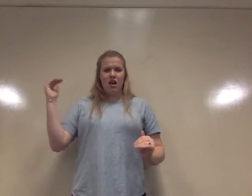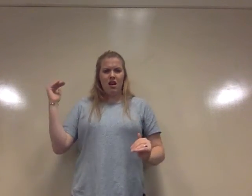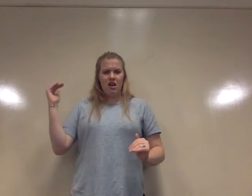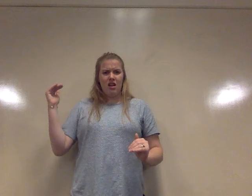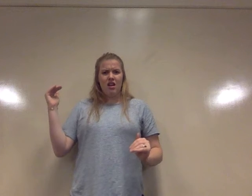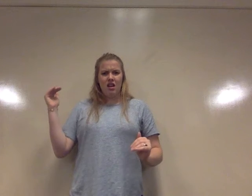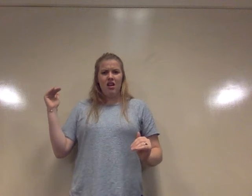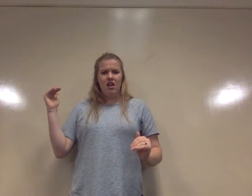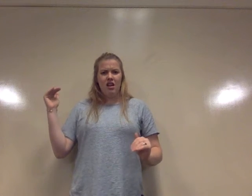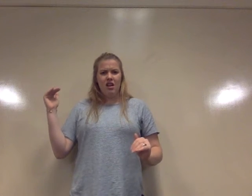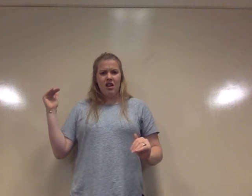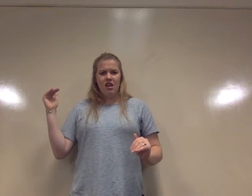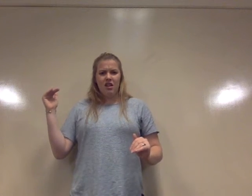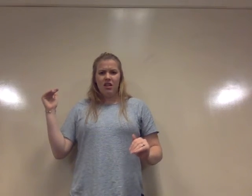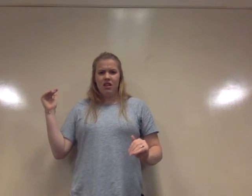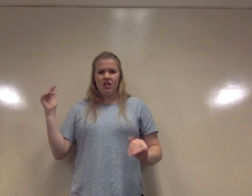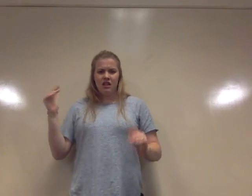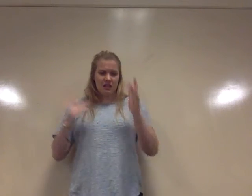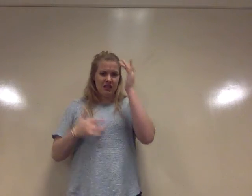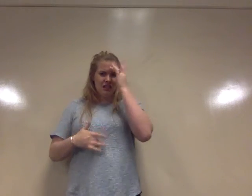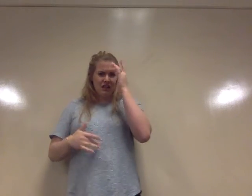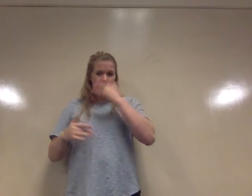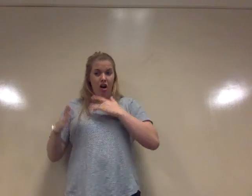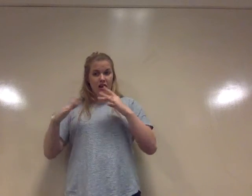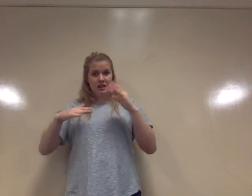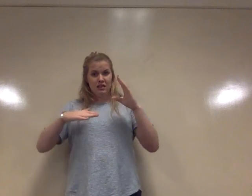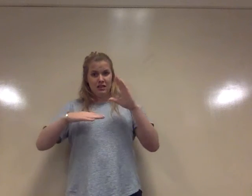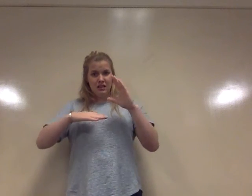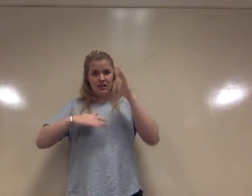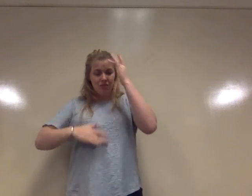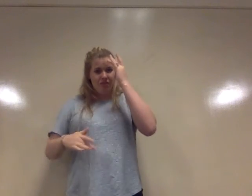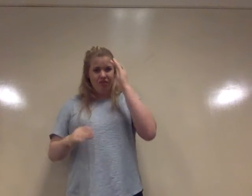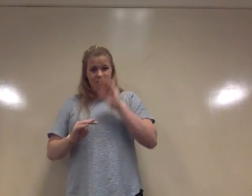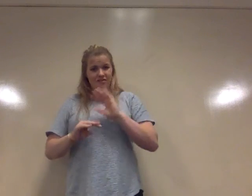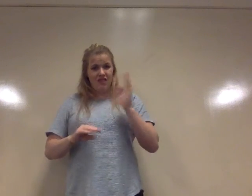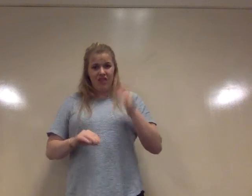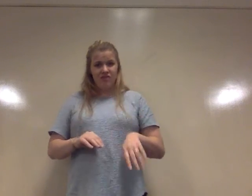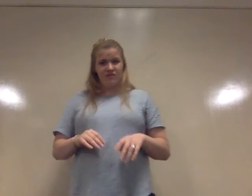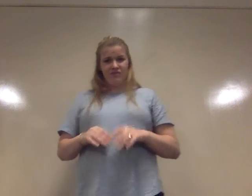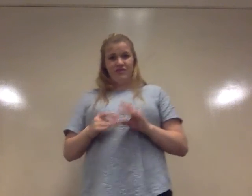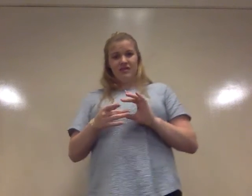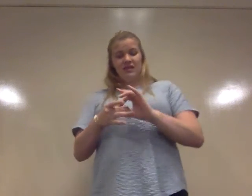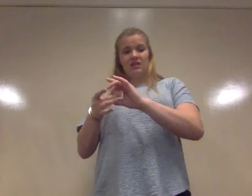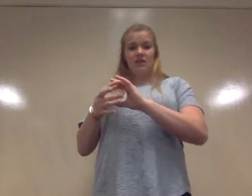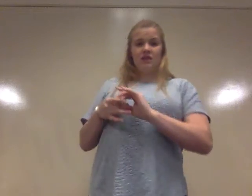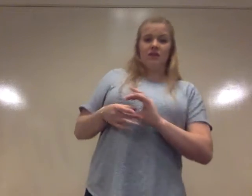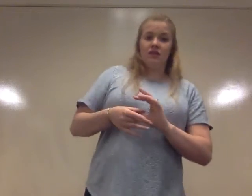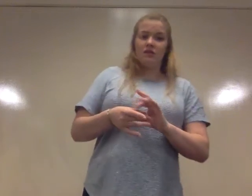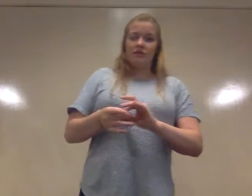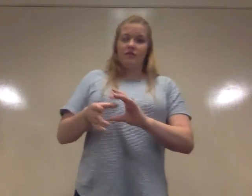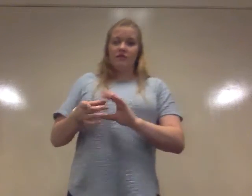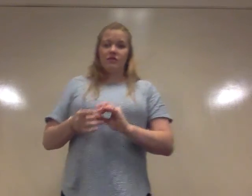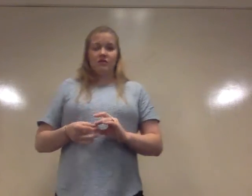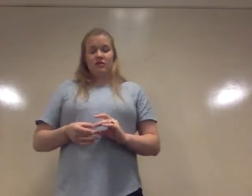disease was rarely encountered. The link he noted between all the areas he studied was simple. Virtually, the